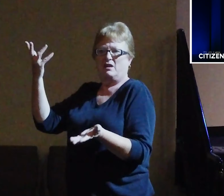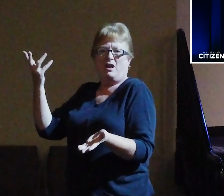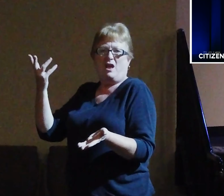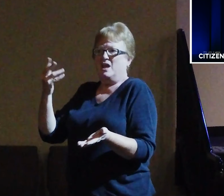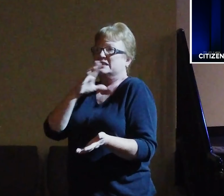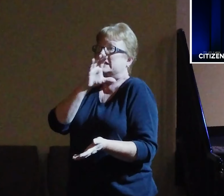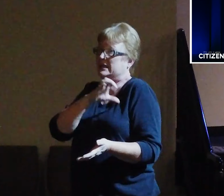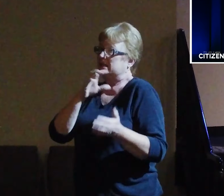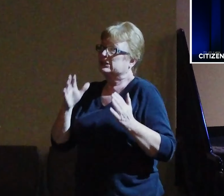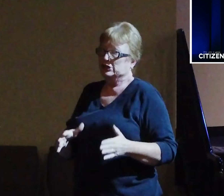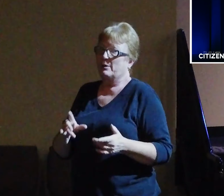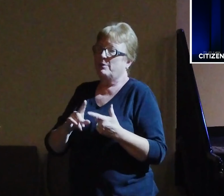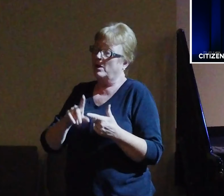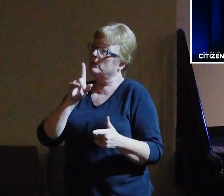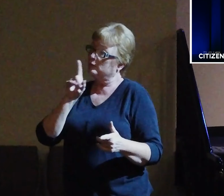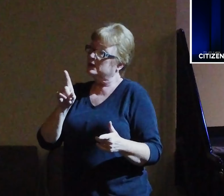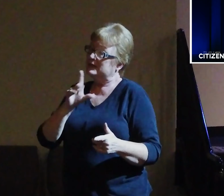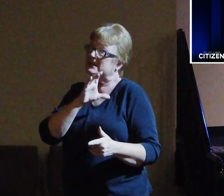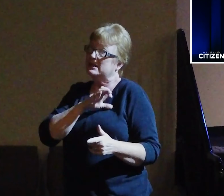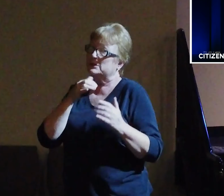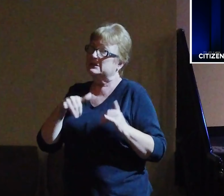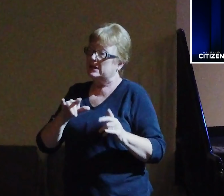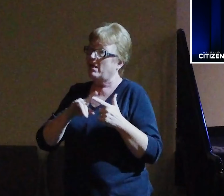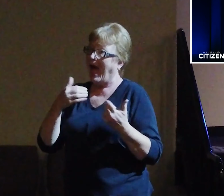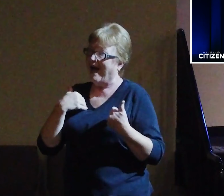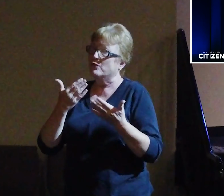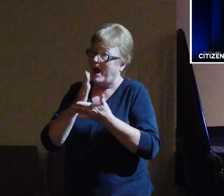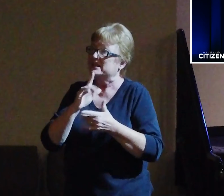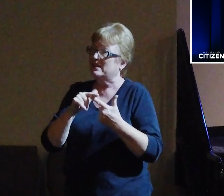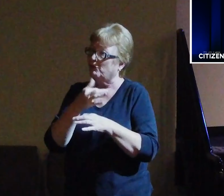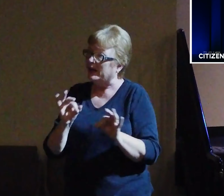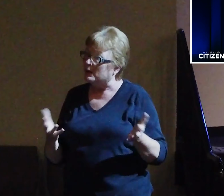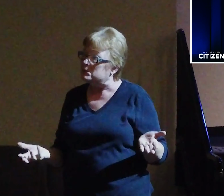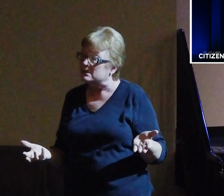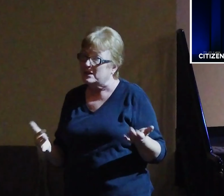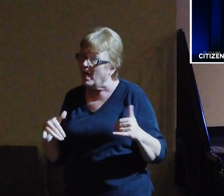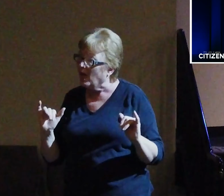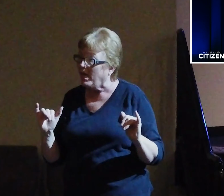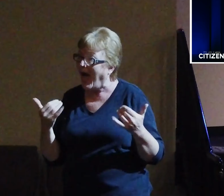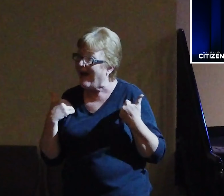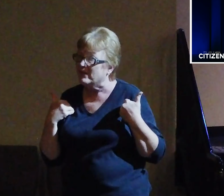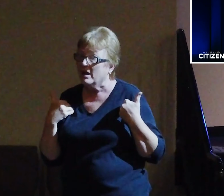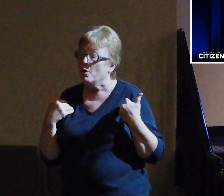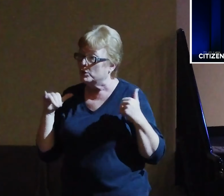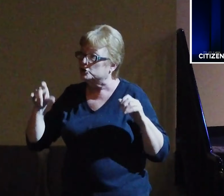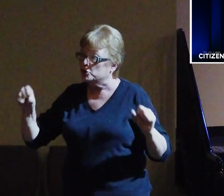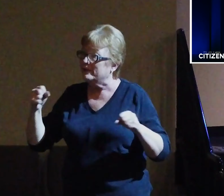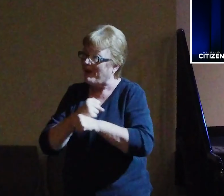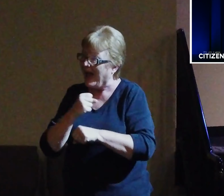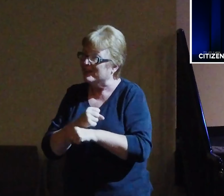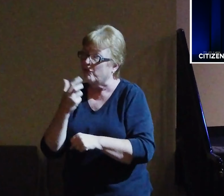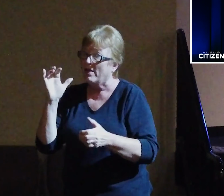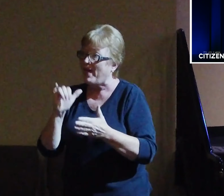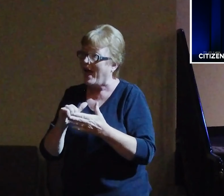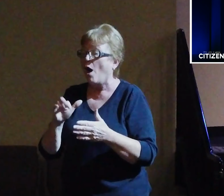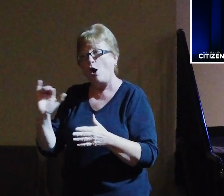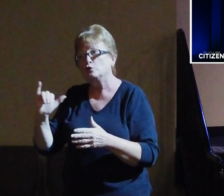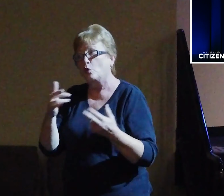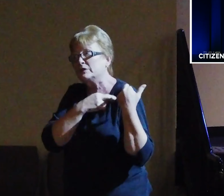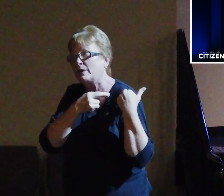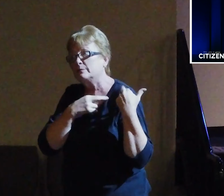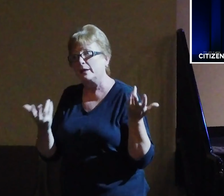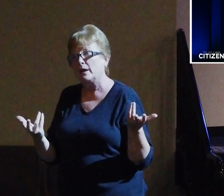Citizenship does, however, still carry with it rights and freedoms that we should fight for, as well as responsibilities.